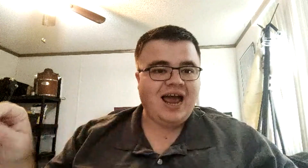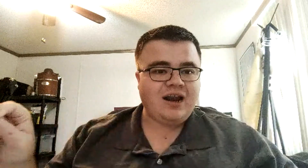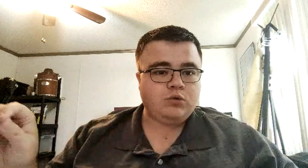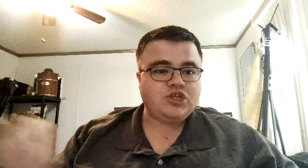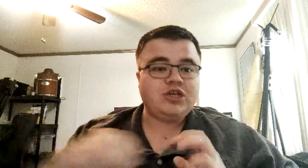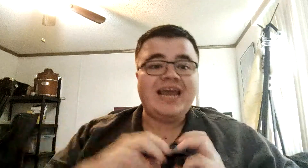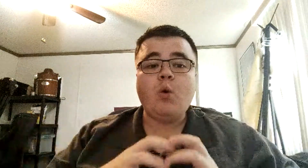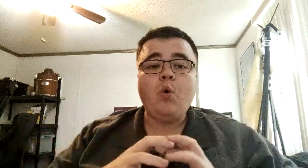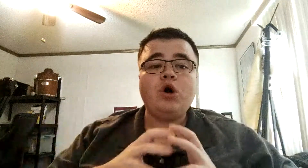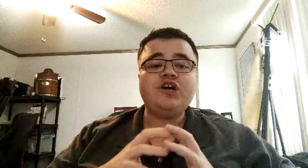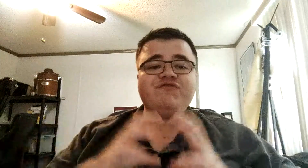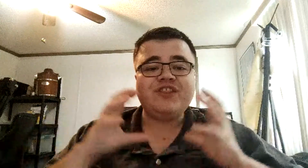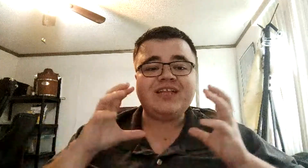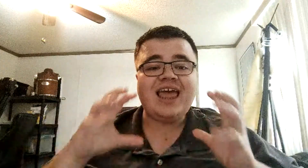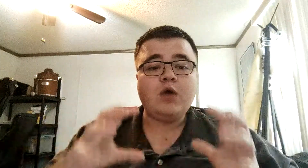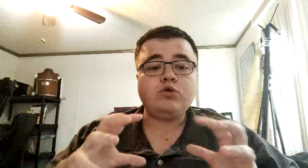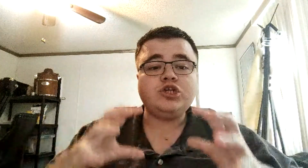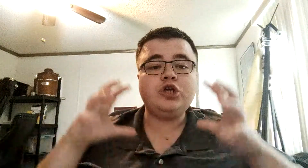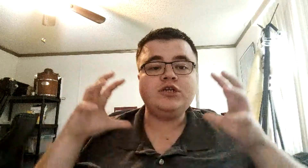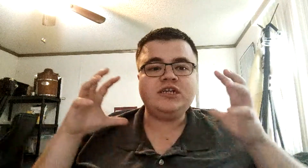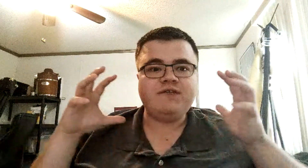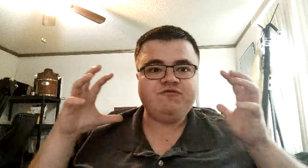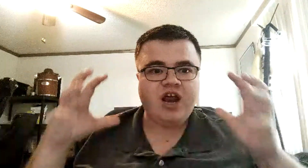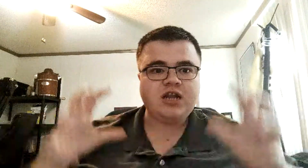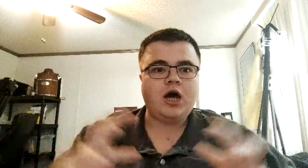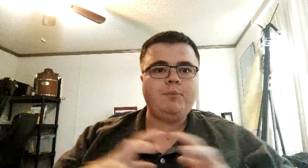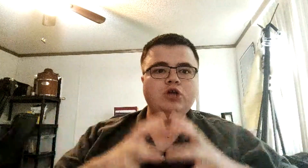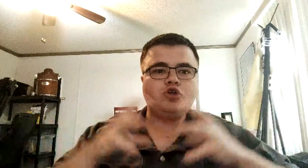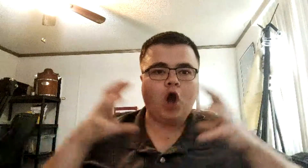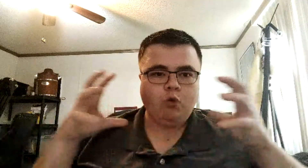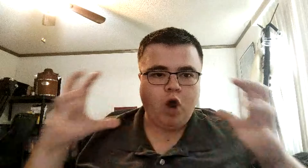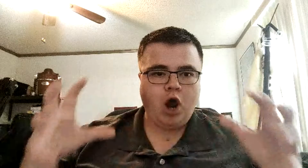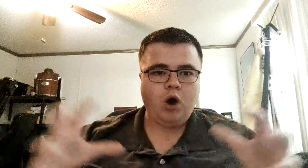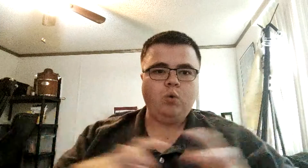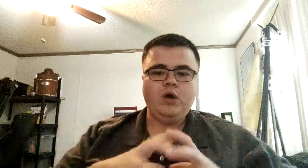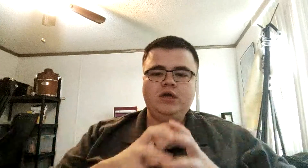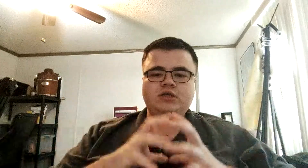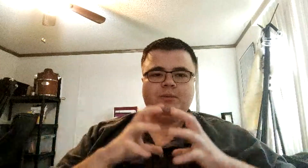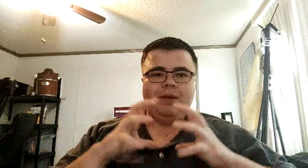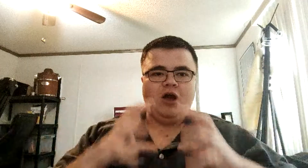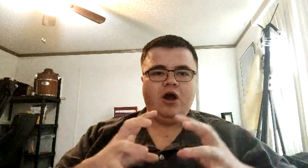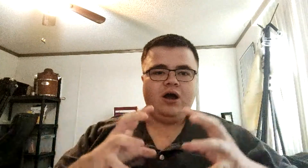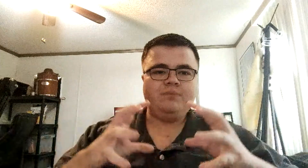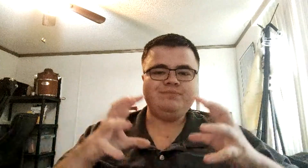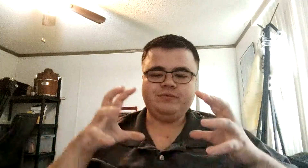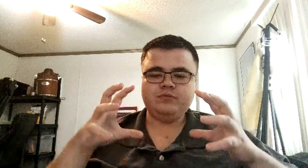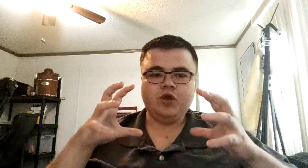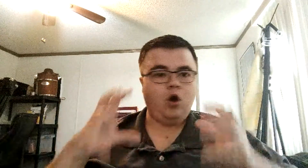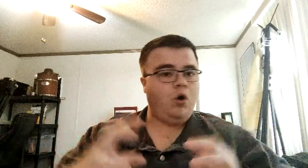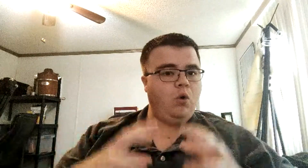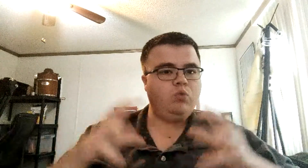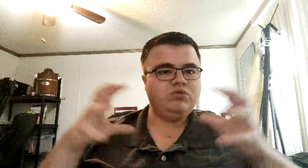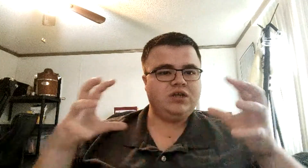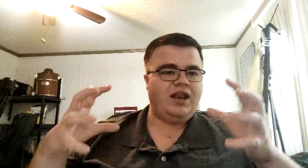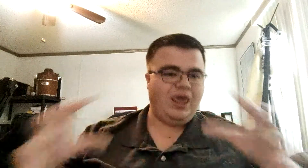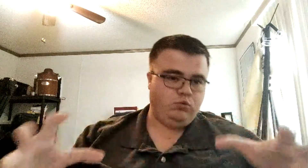Merksala language in order for the language to develop, to grow, to become the own